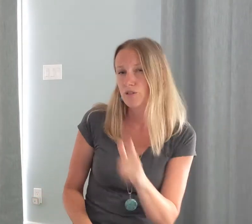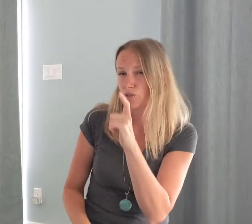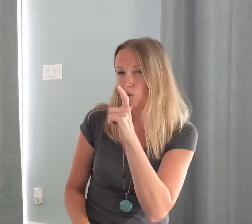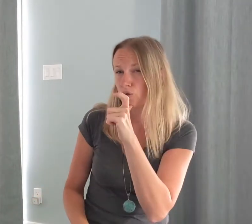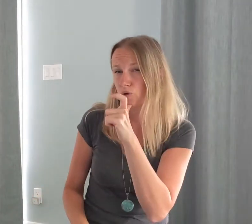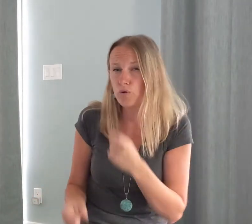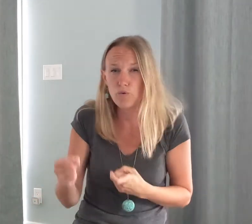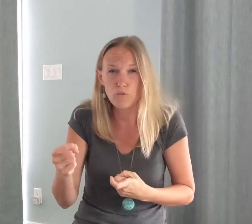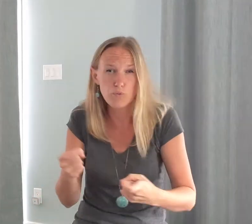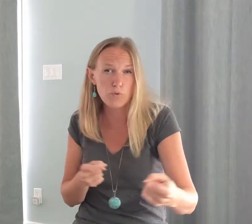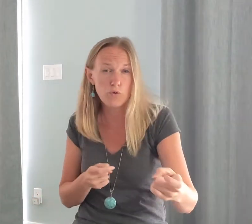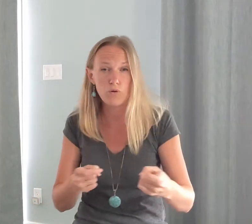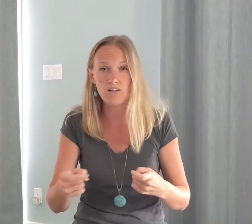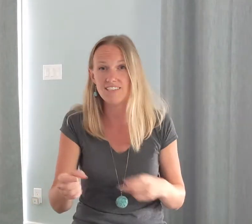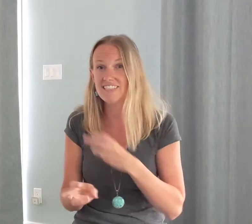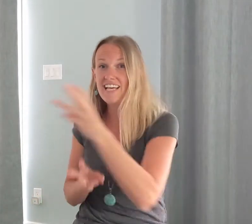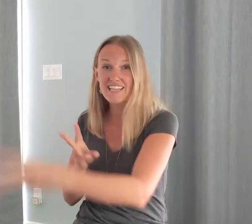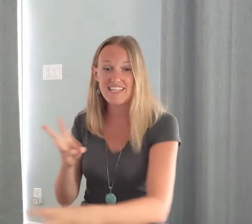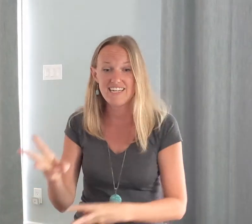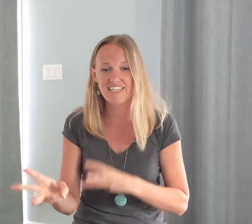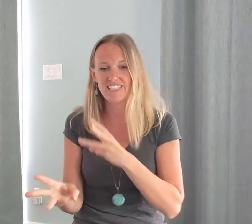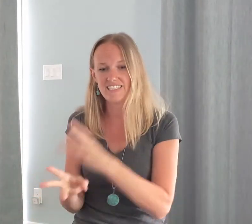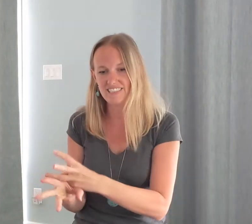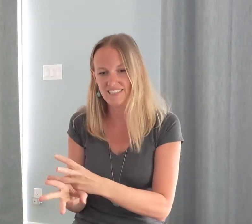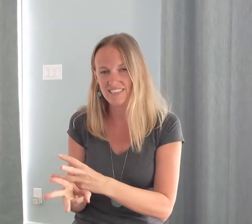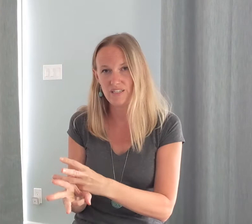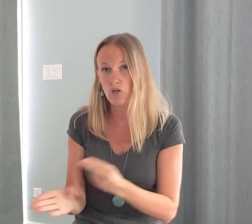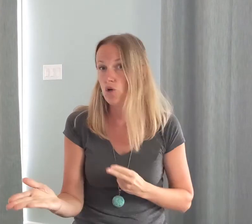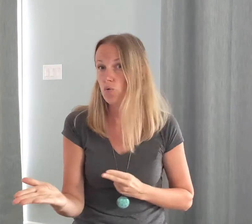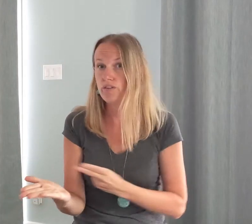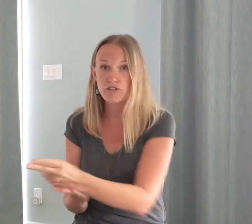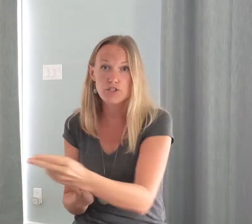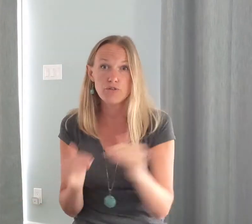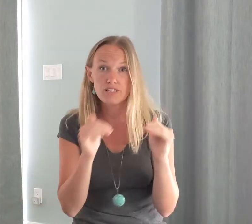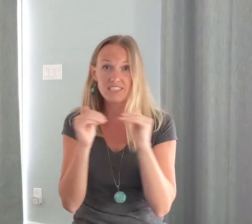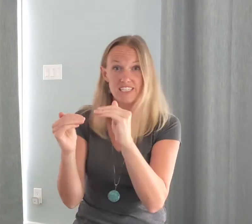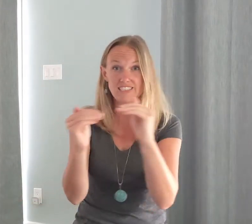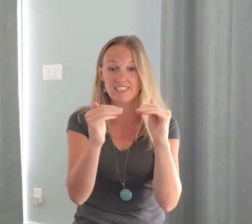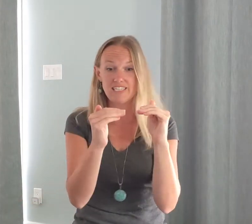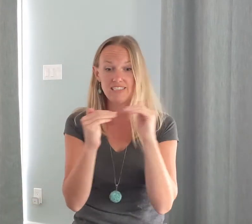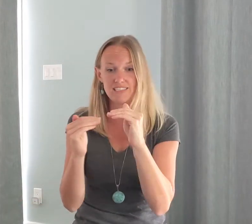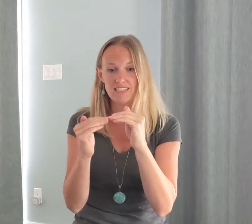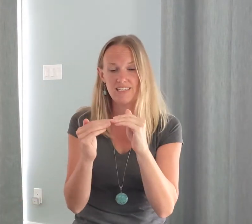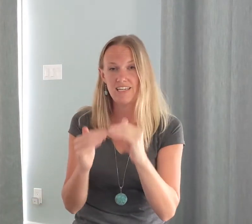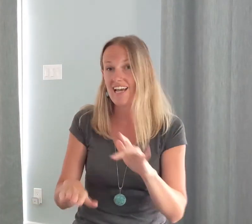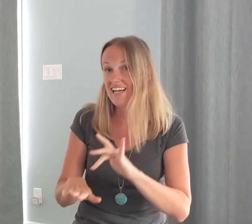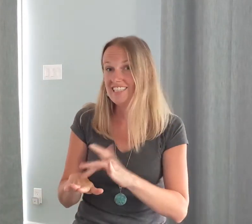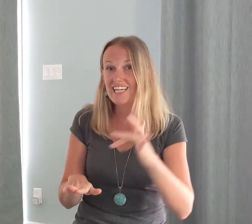So who rules the nations with truth and justice,